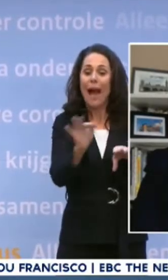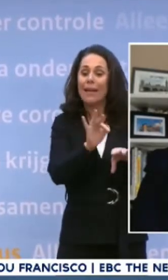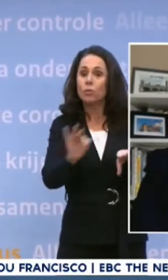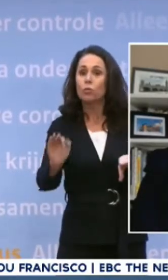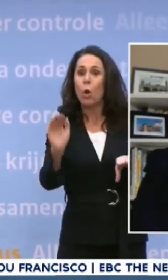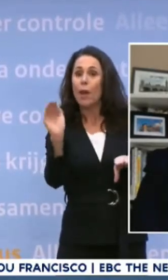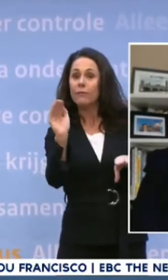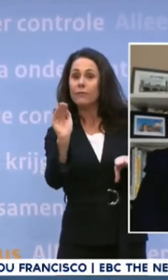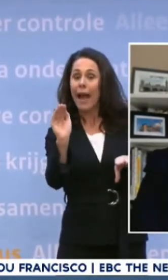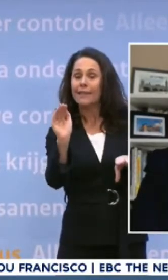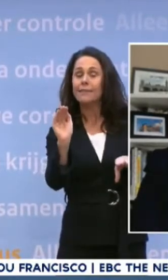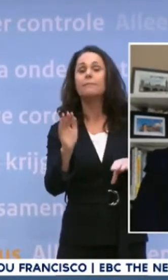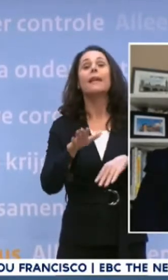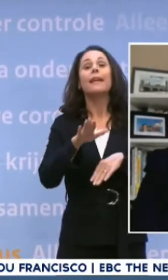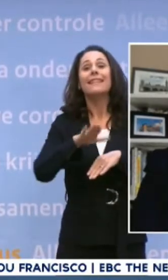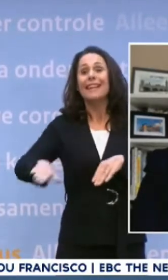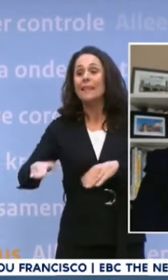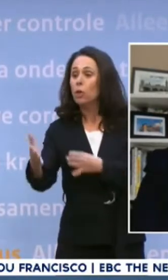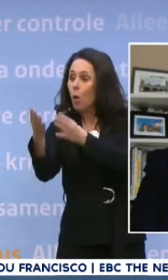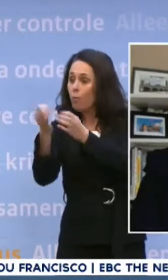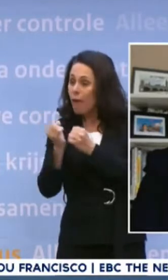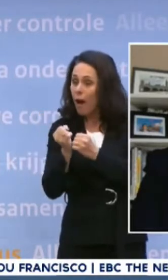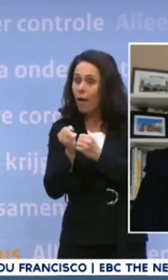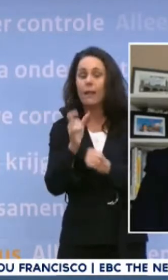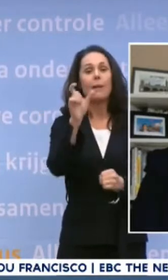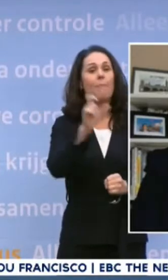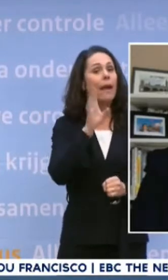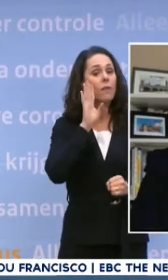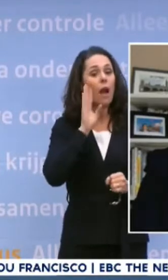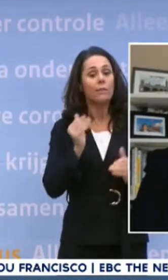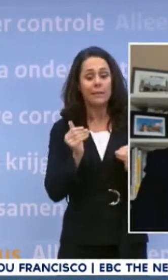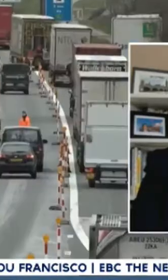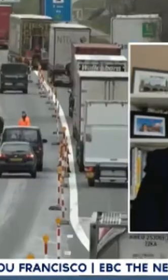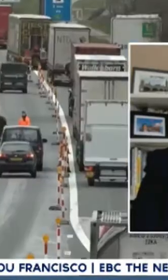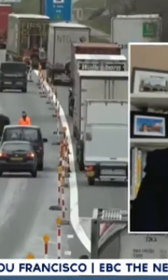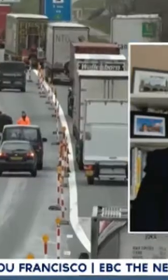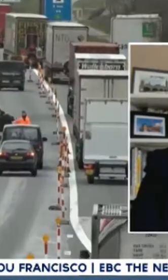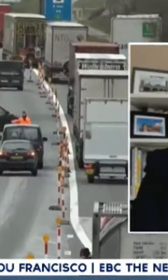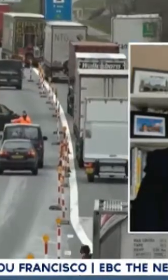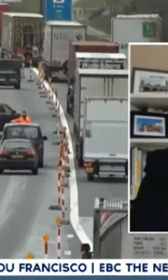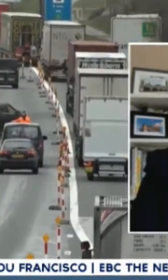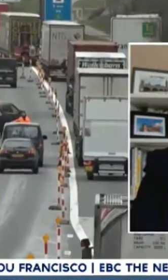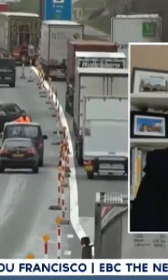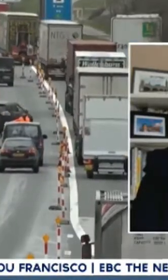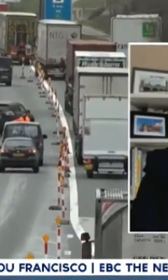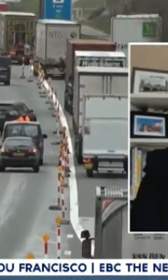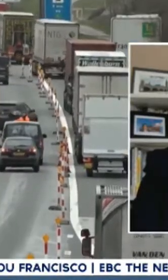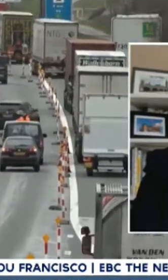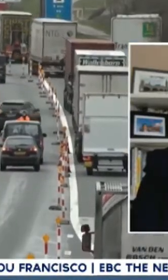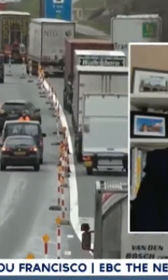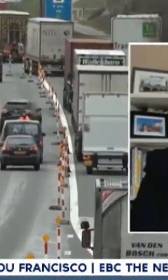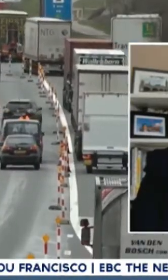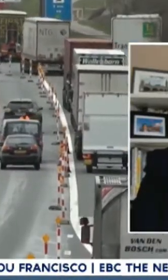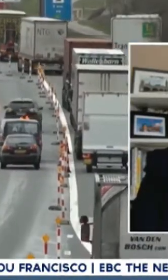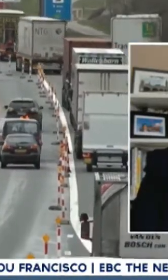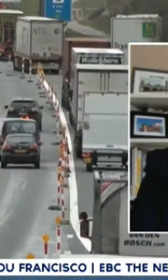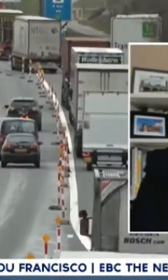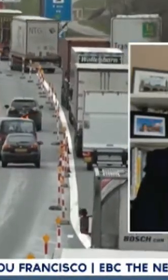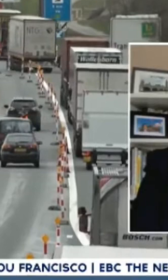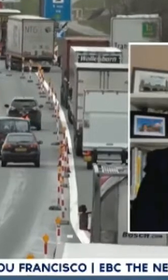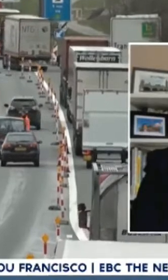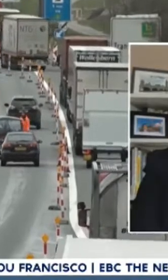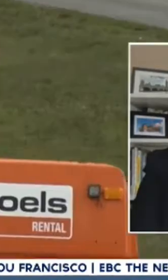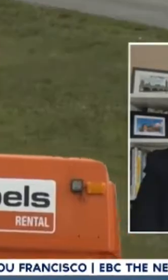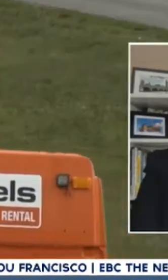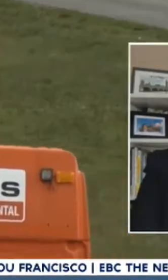from home, and maintaining distance of at least 1.5 meters. These restrictions will likely